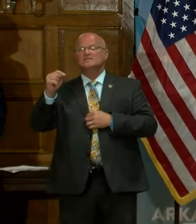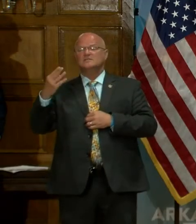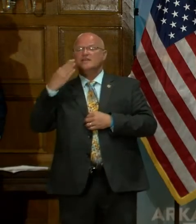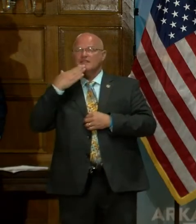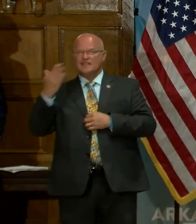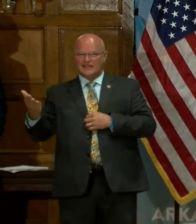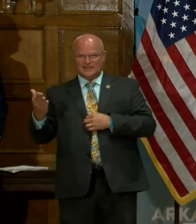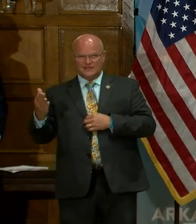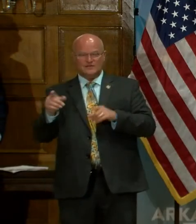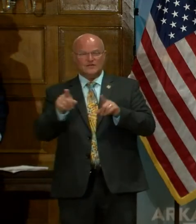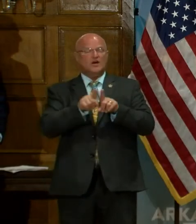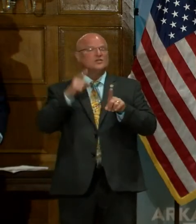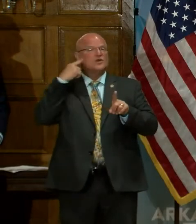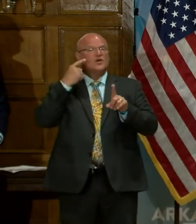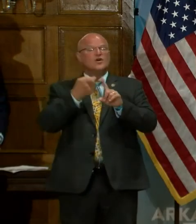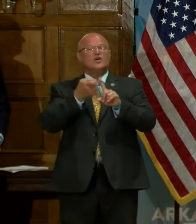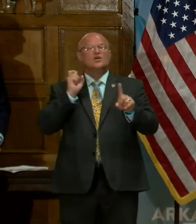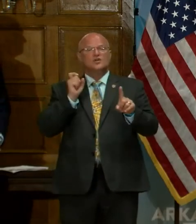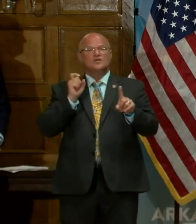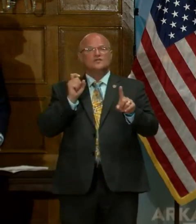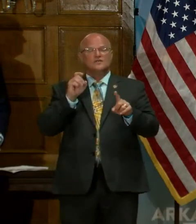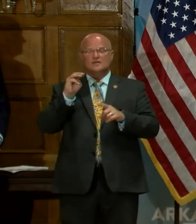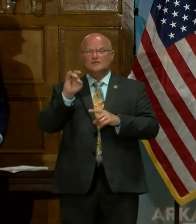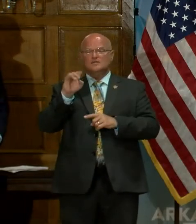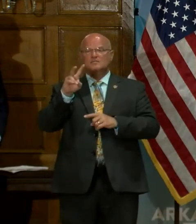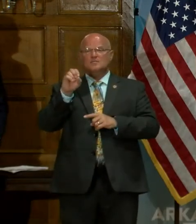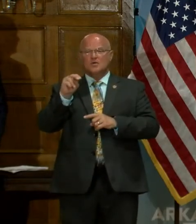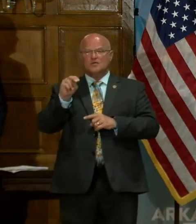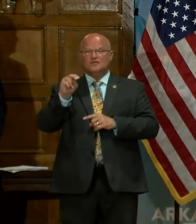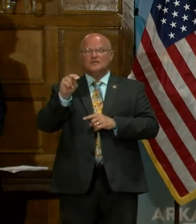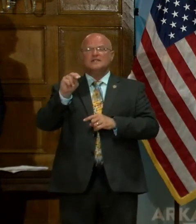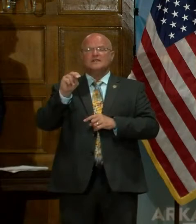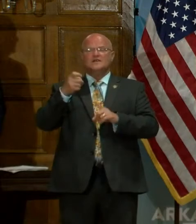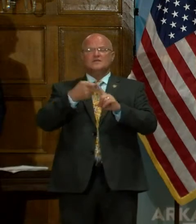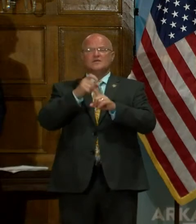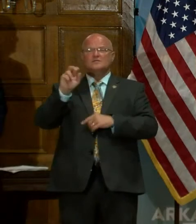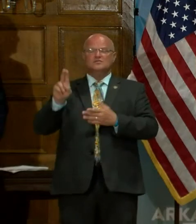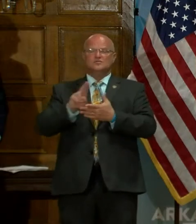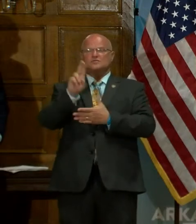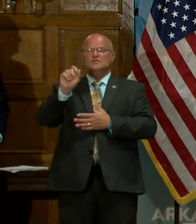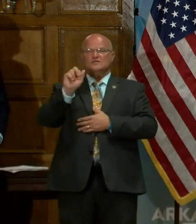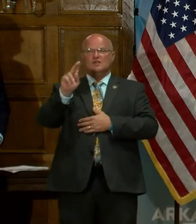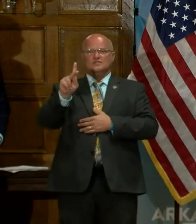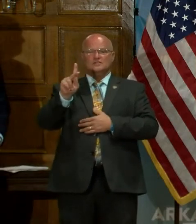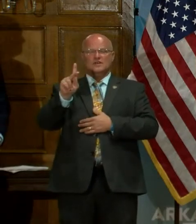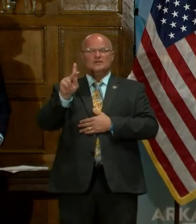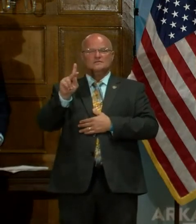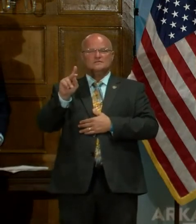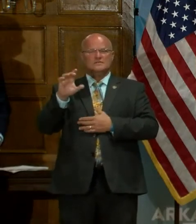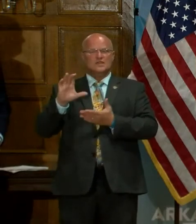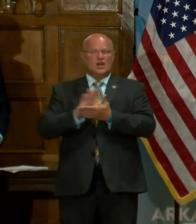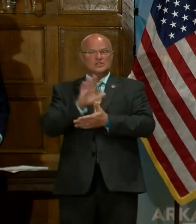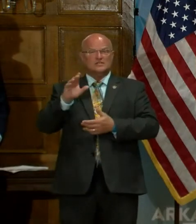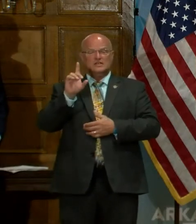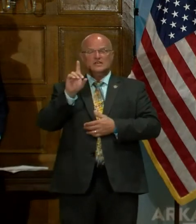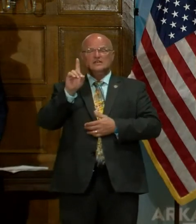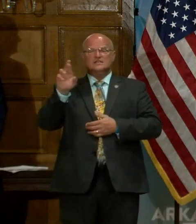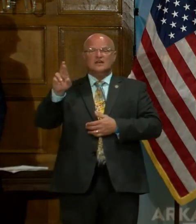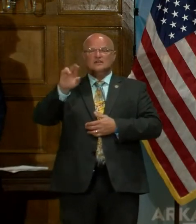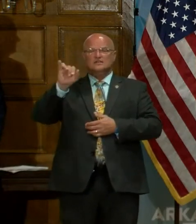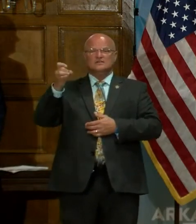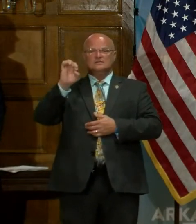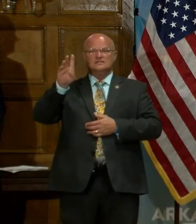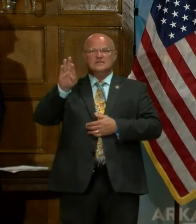Dr. Smith. And we also heard from Mervyn Jebaraj from the University of Arkansas Walton College. Dr. Jebaraj gave